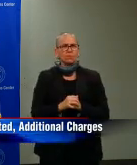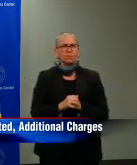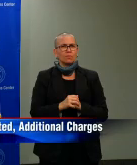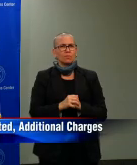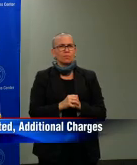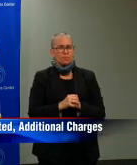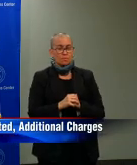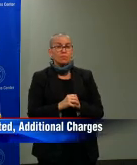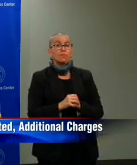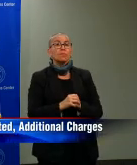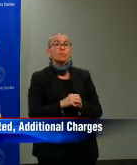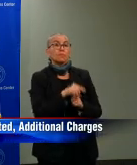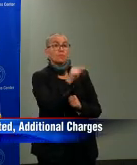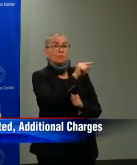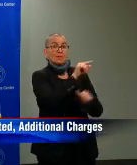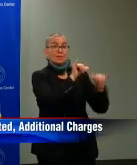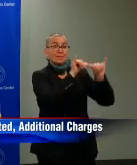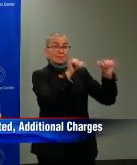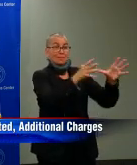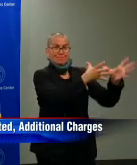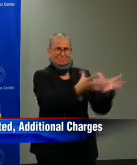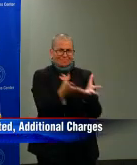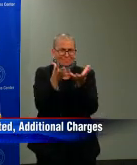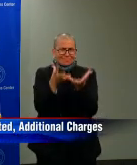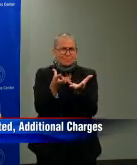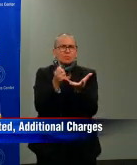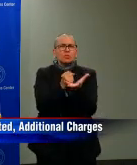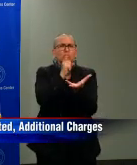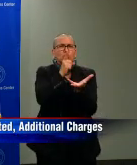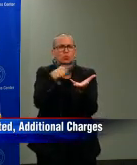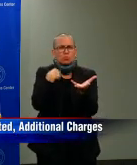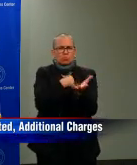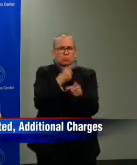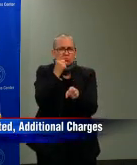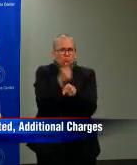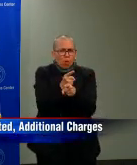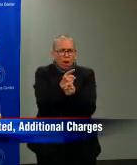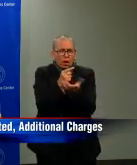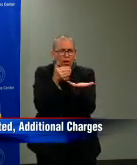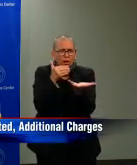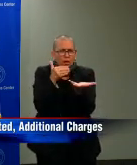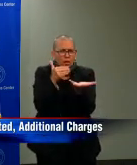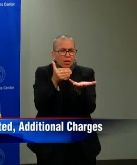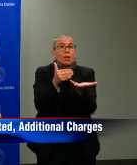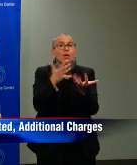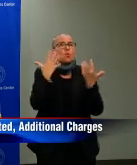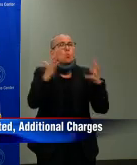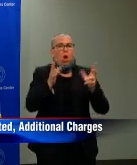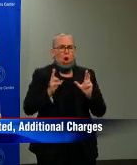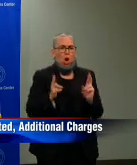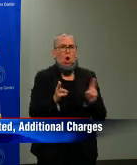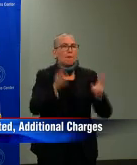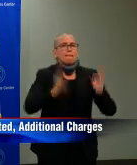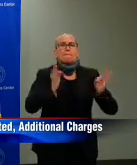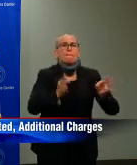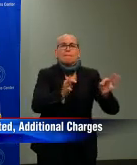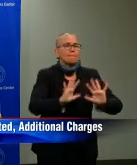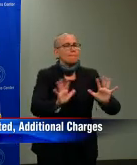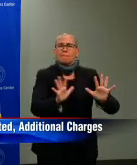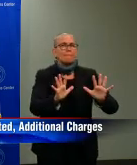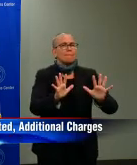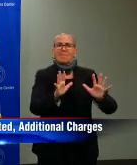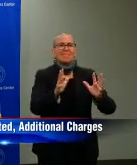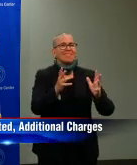of the people is reflected. Not a rush to judgment, not a majority stomps on everything